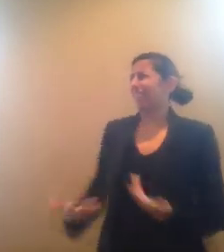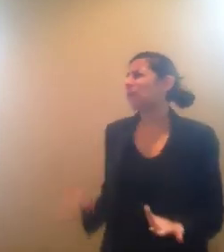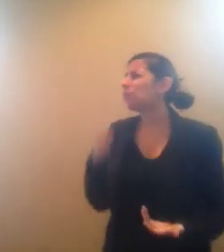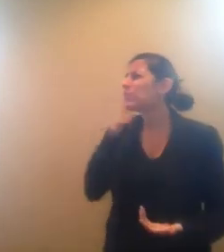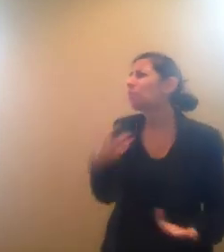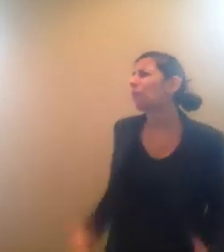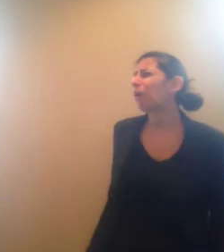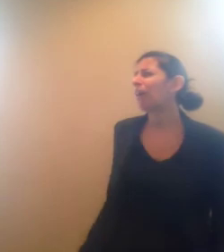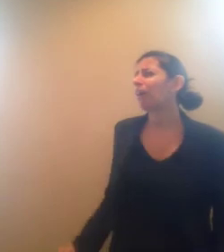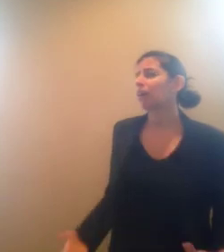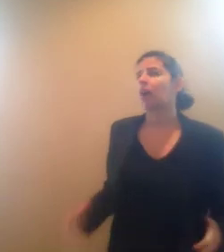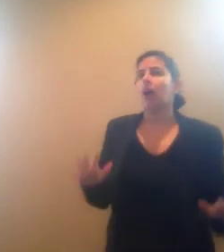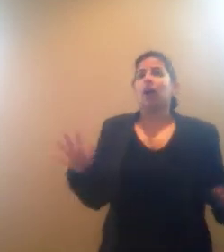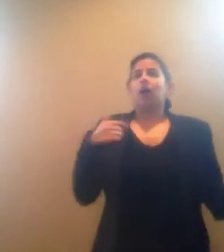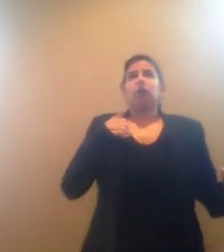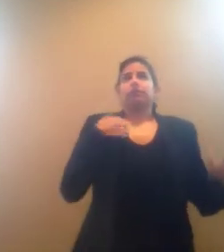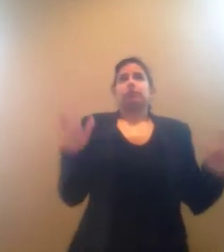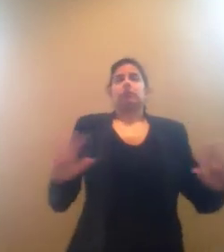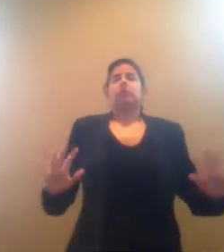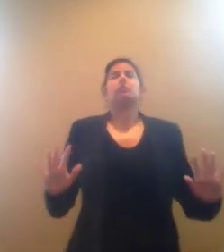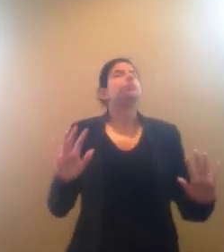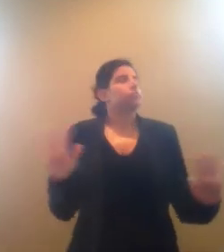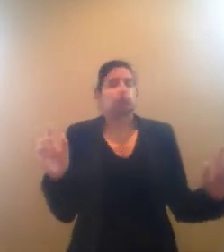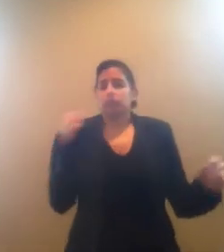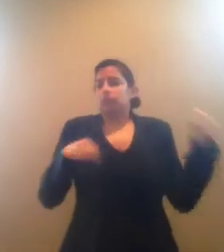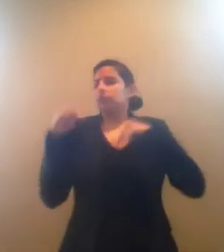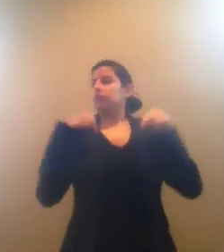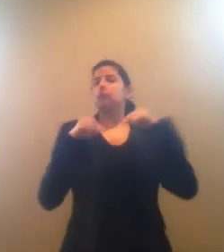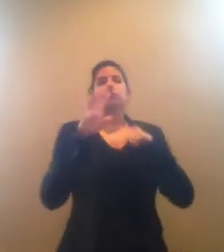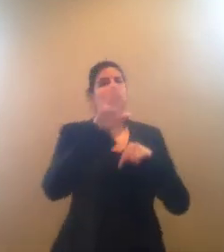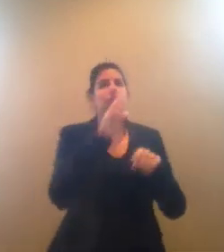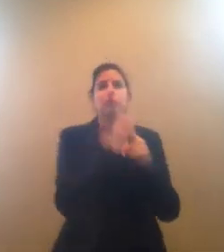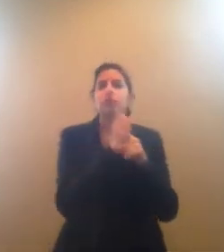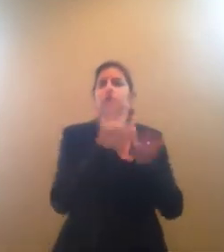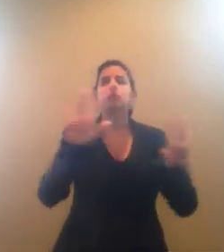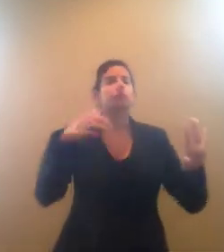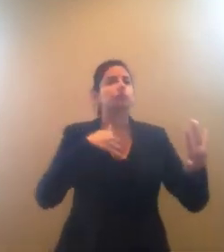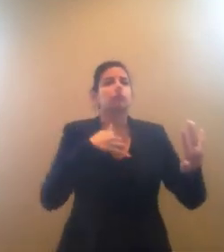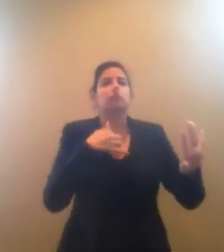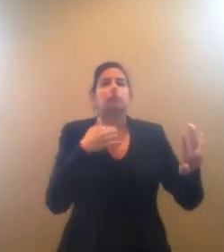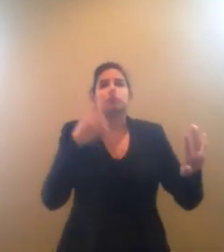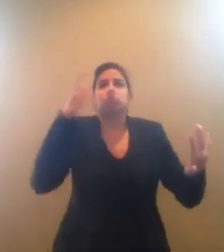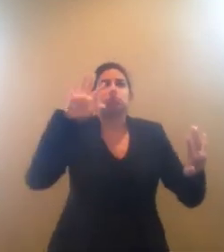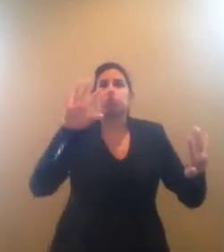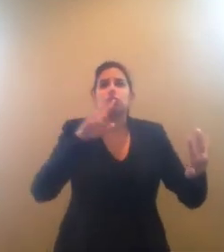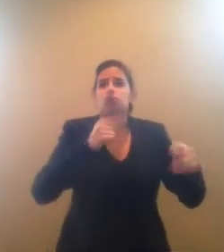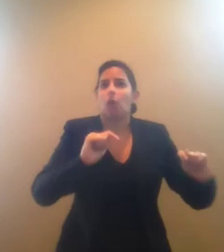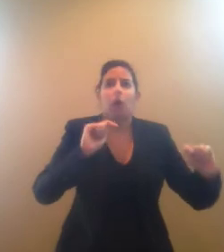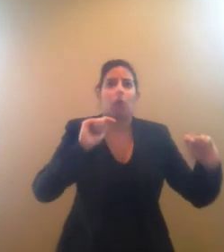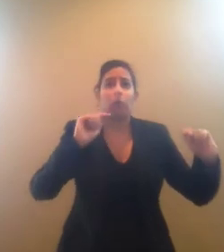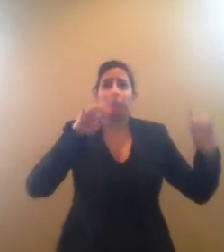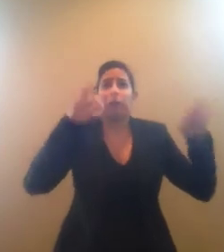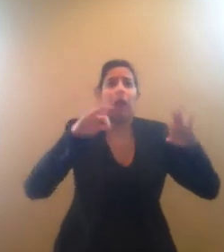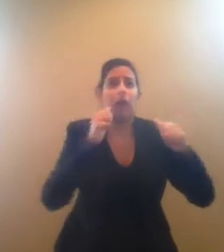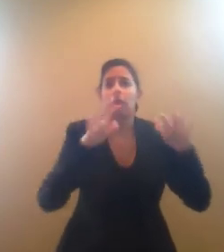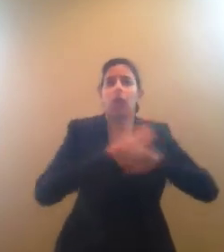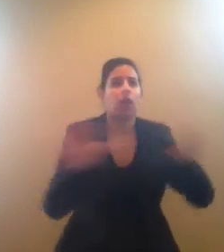said, look, I said, you're absolutely right. I don't pretend to understand what's going on here. I said, all I know is I've been photographing a lot of these children. And